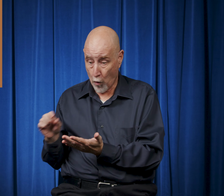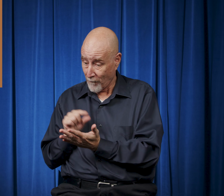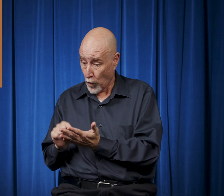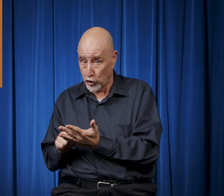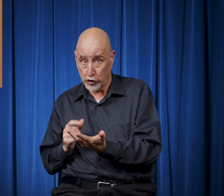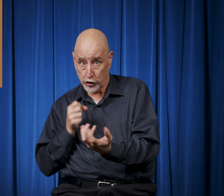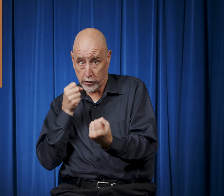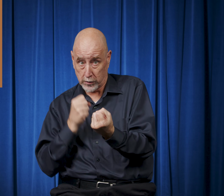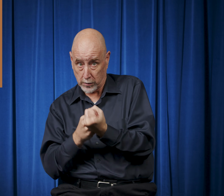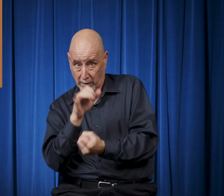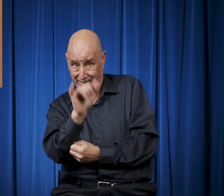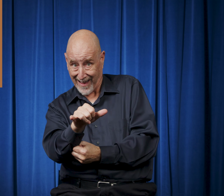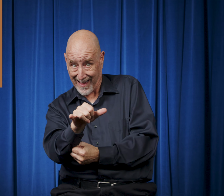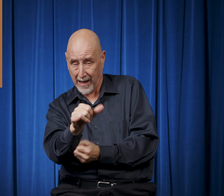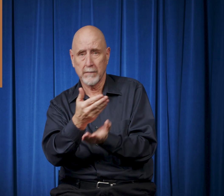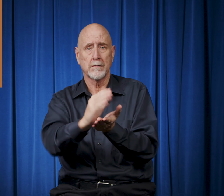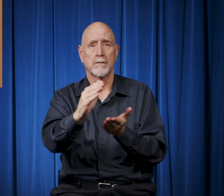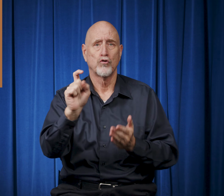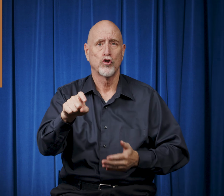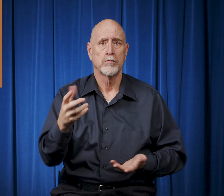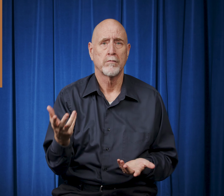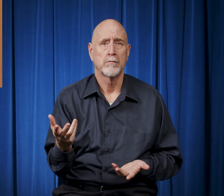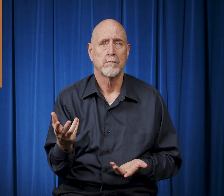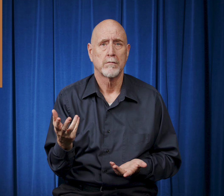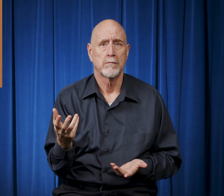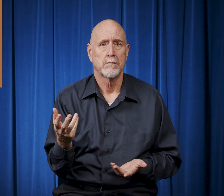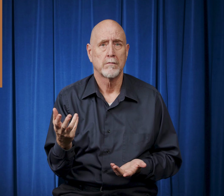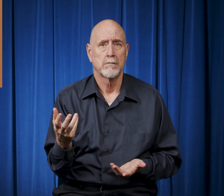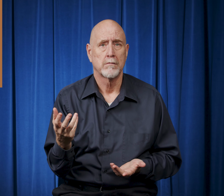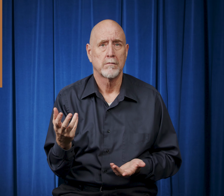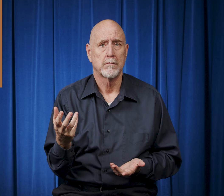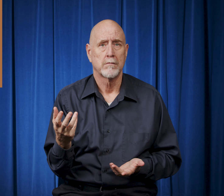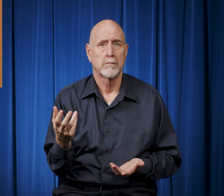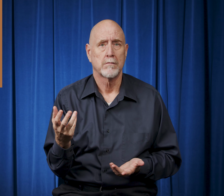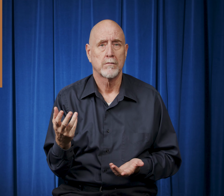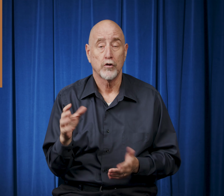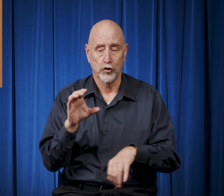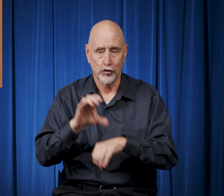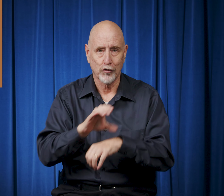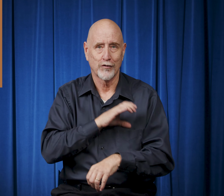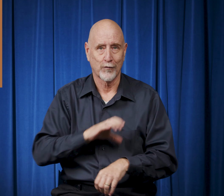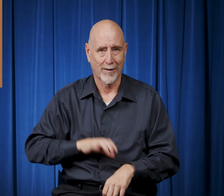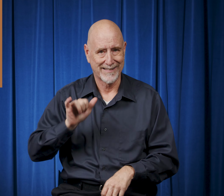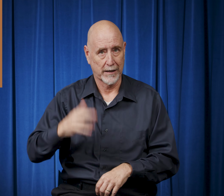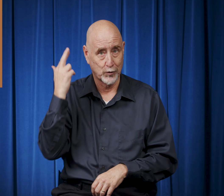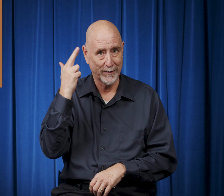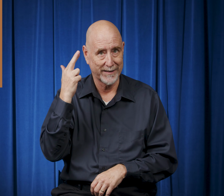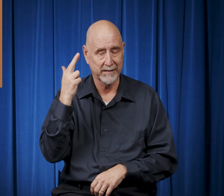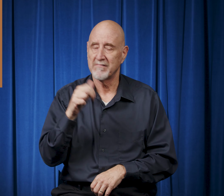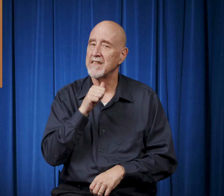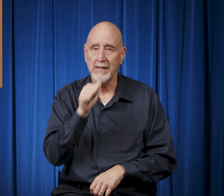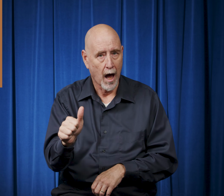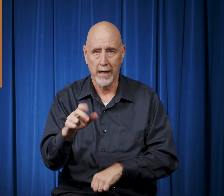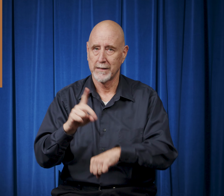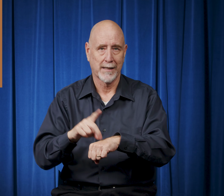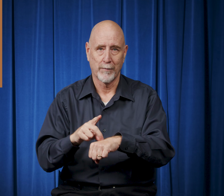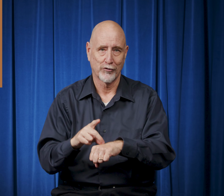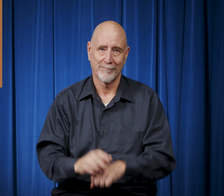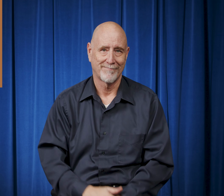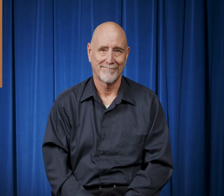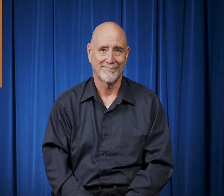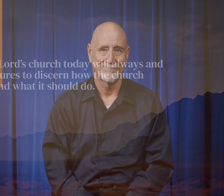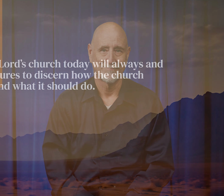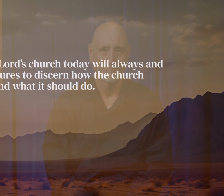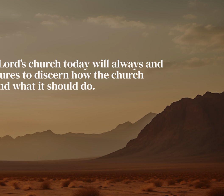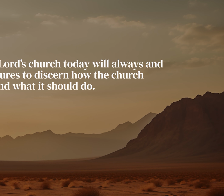verse approach should be rejected. And that's why the Church of Christ is not a denomination.